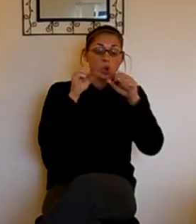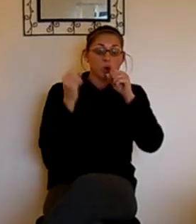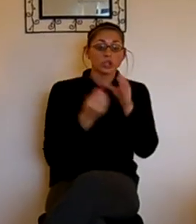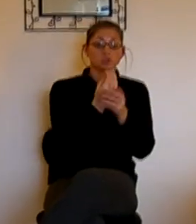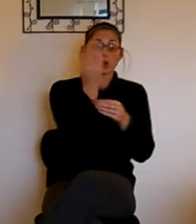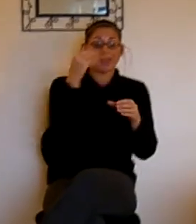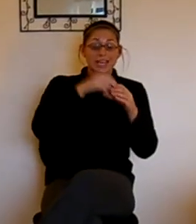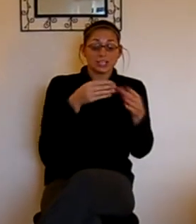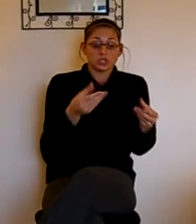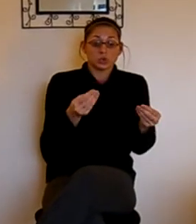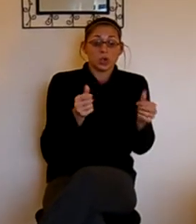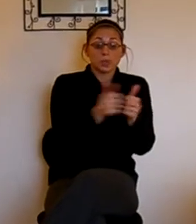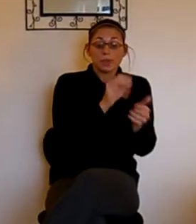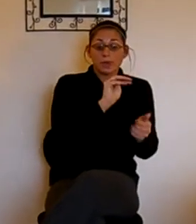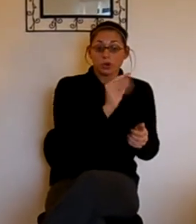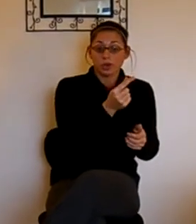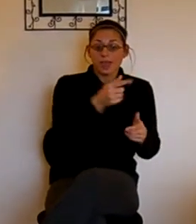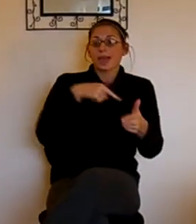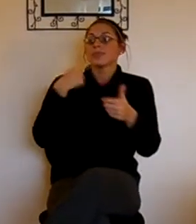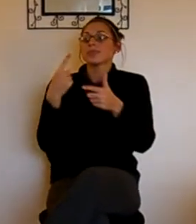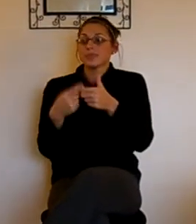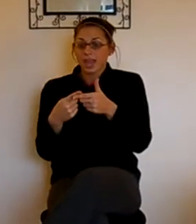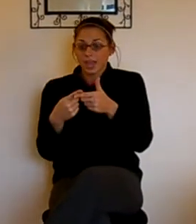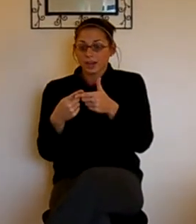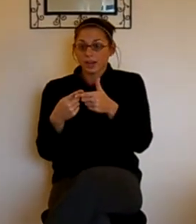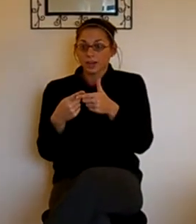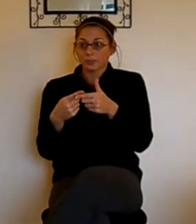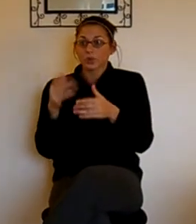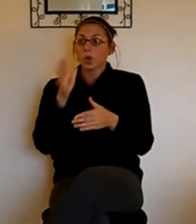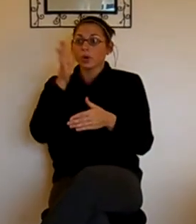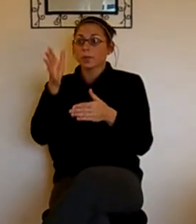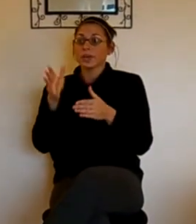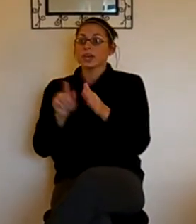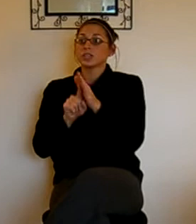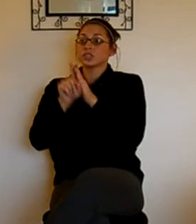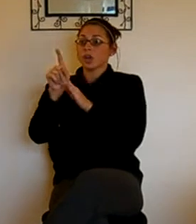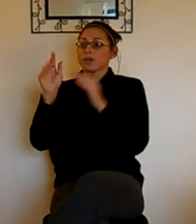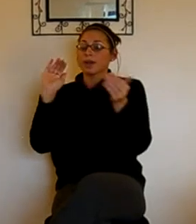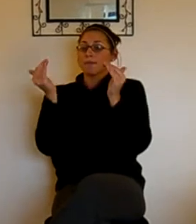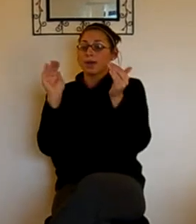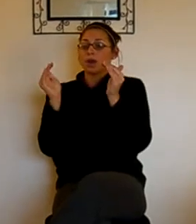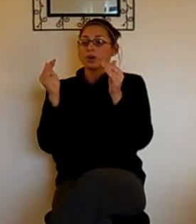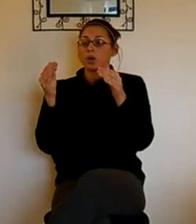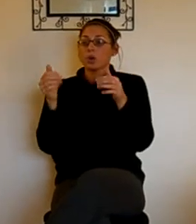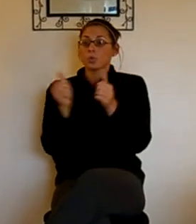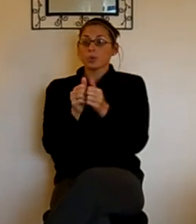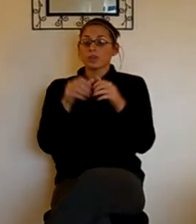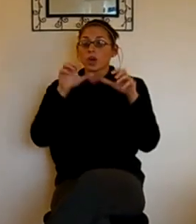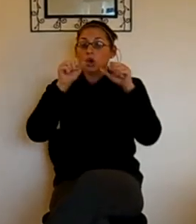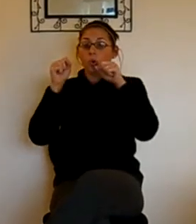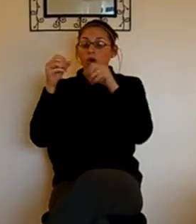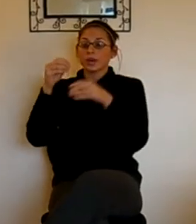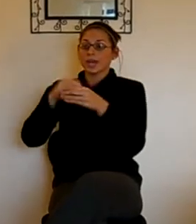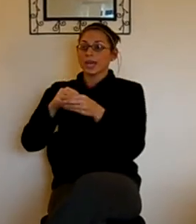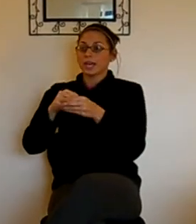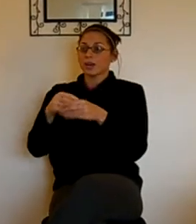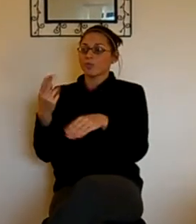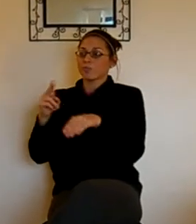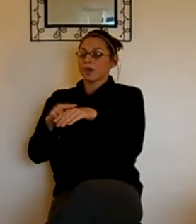with Miracle-Gro, then it will be taller as compared to corn grown in regular soil. So notice that the prediction always has